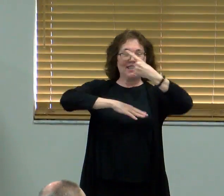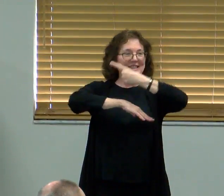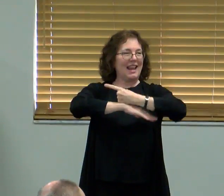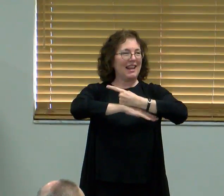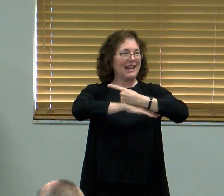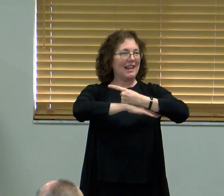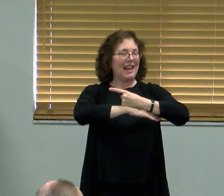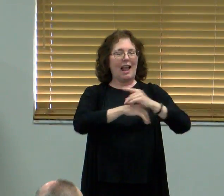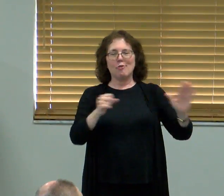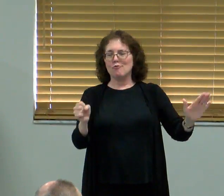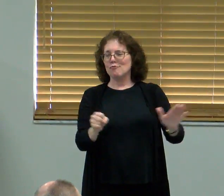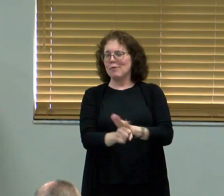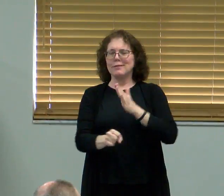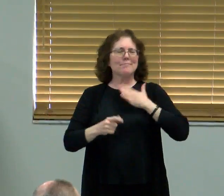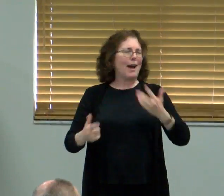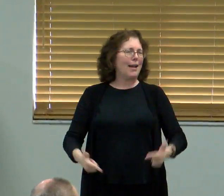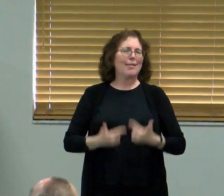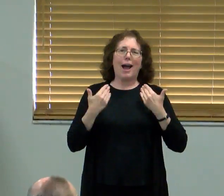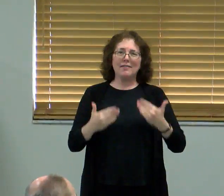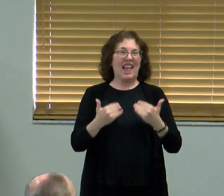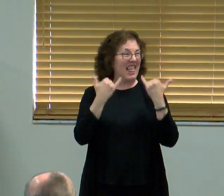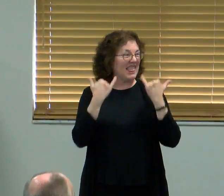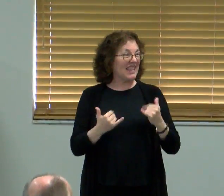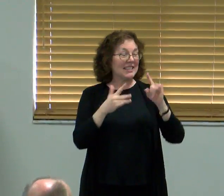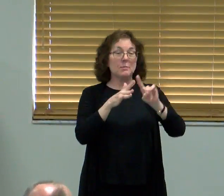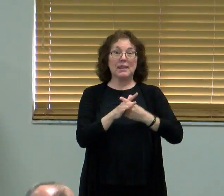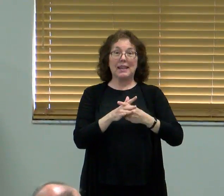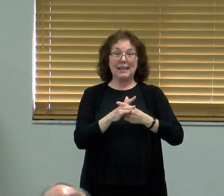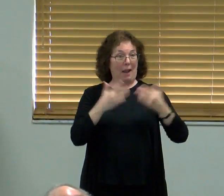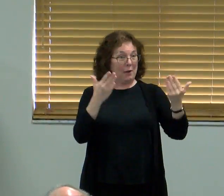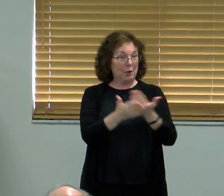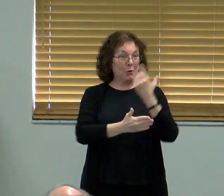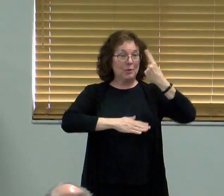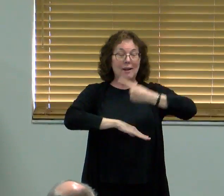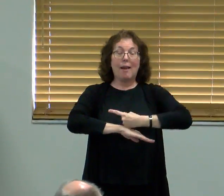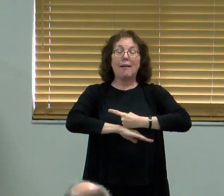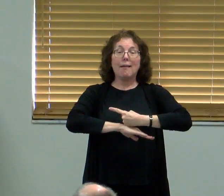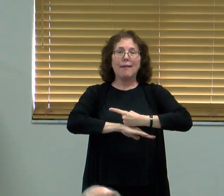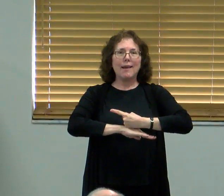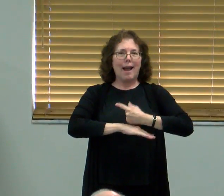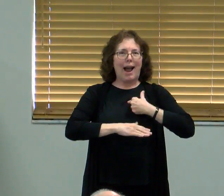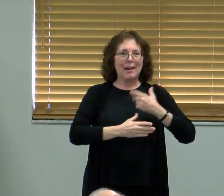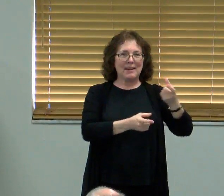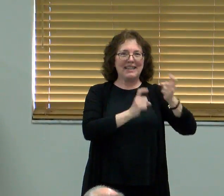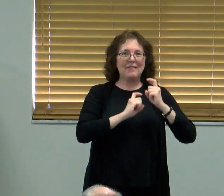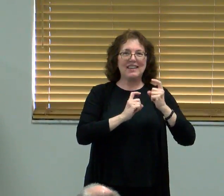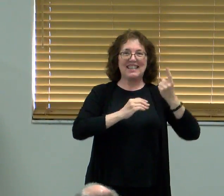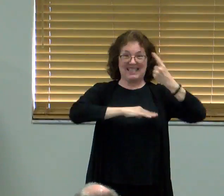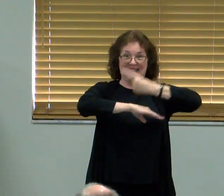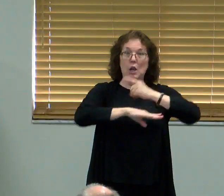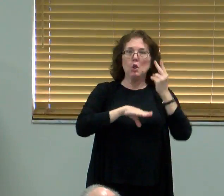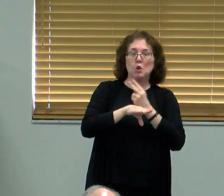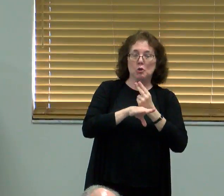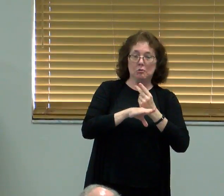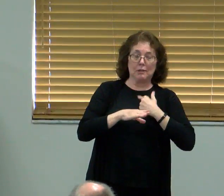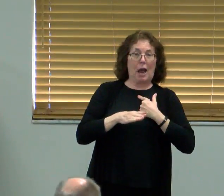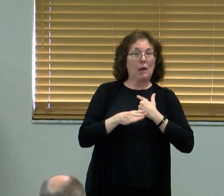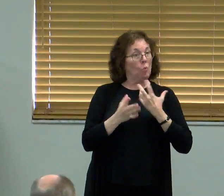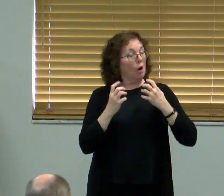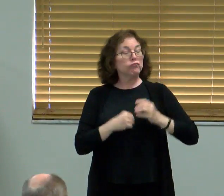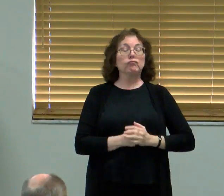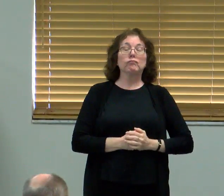day of the rest of my life. This is the beginning of a new day. I have been given this day to use as I